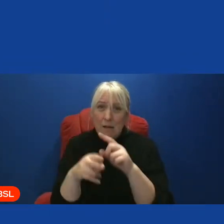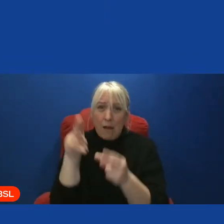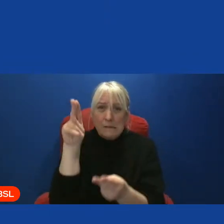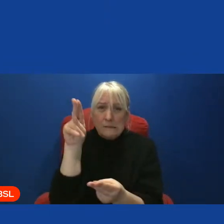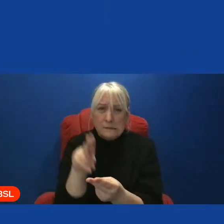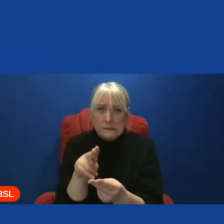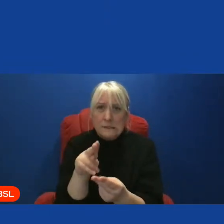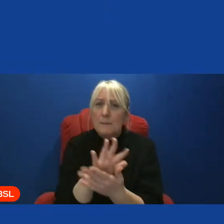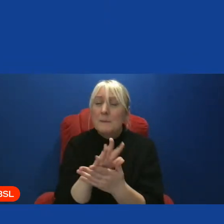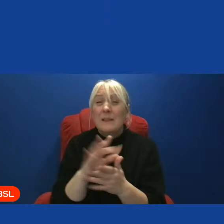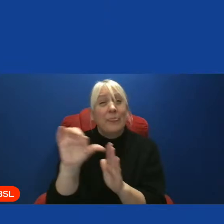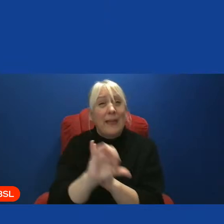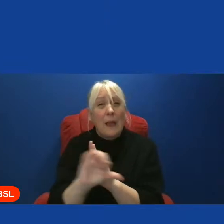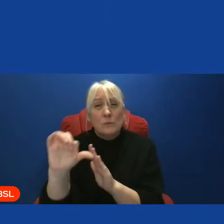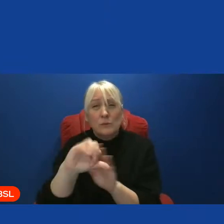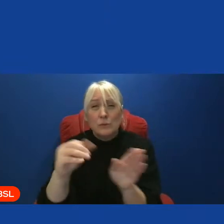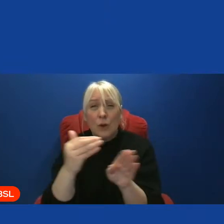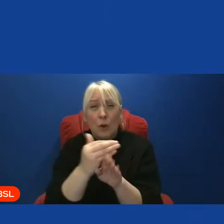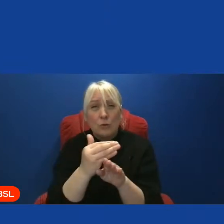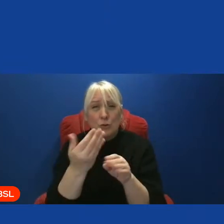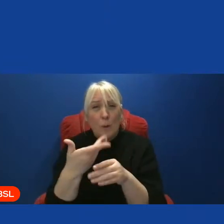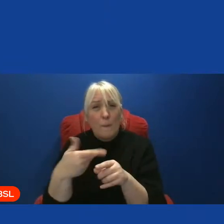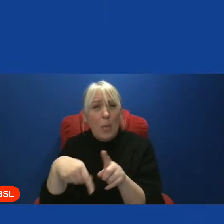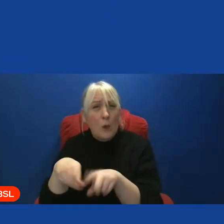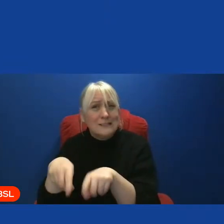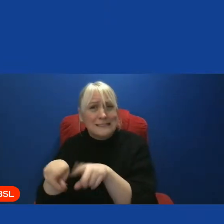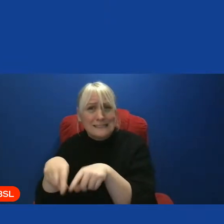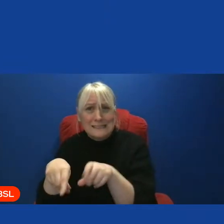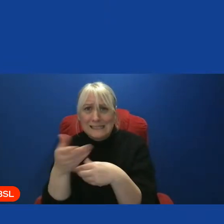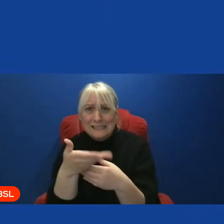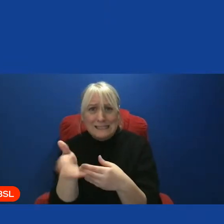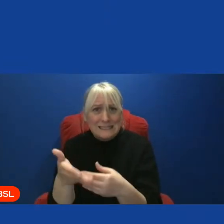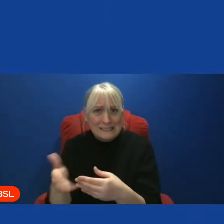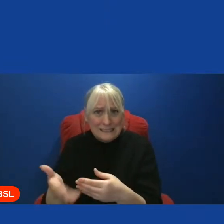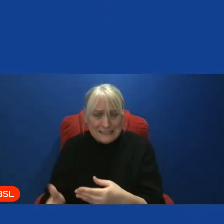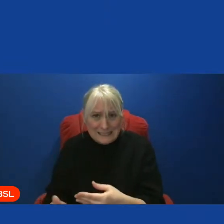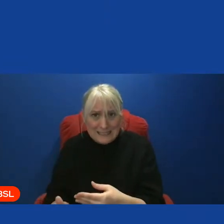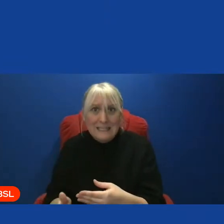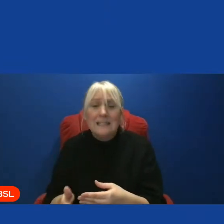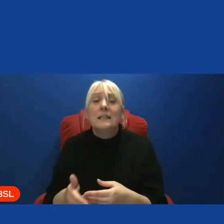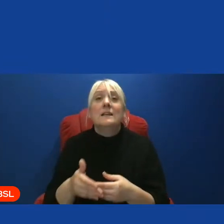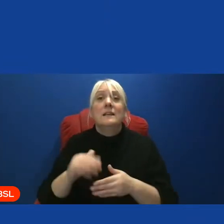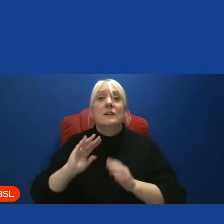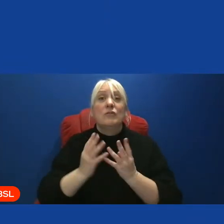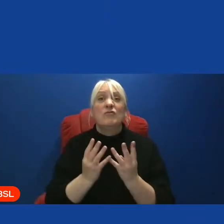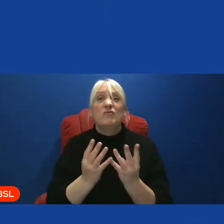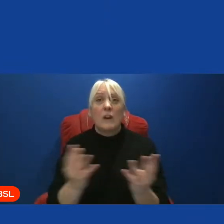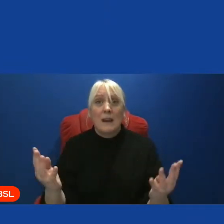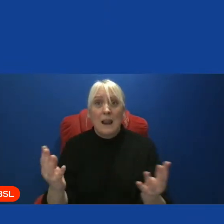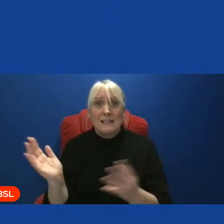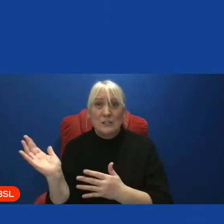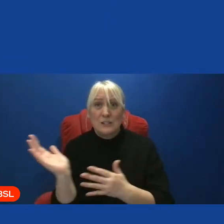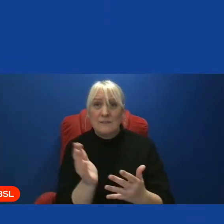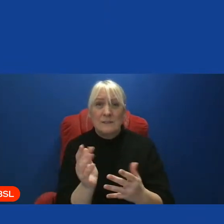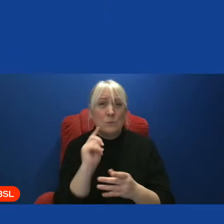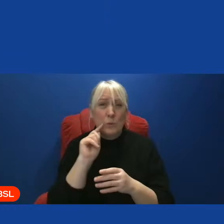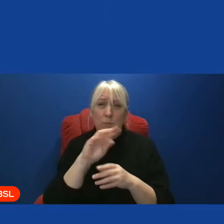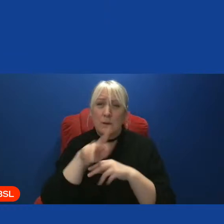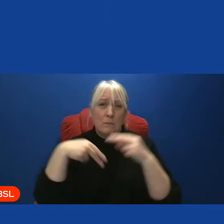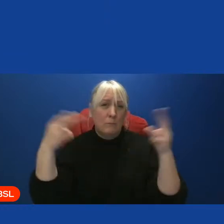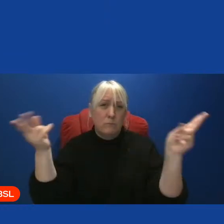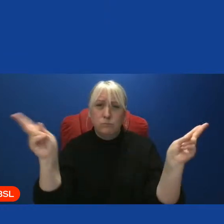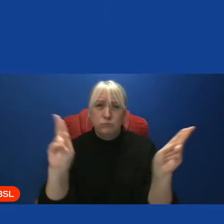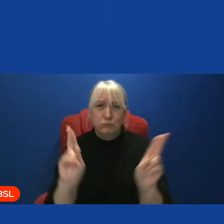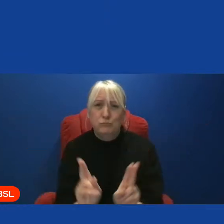in thousands of job losses and further decimation of frontline services after 15 years of austerity. There's no